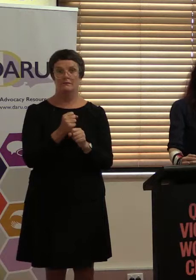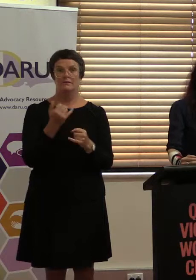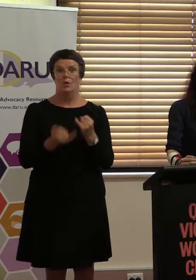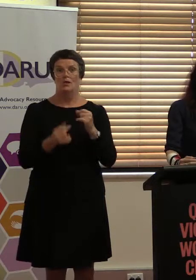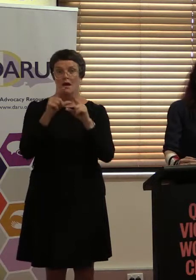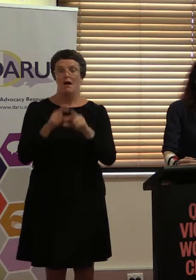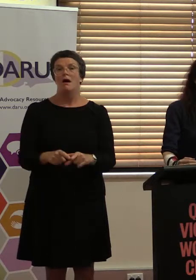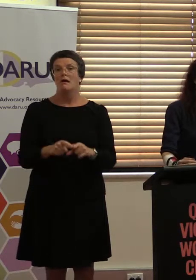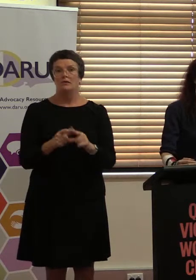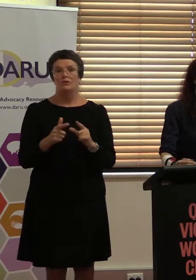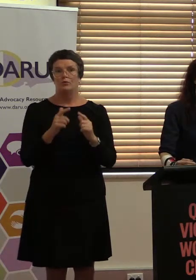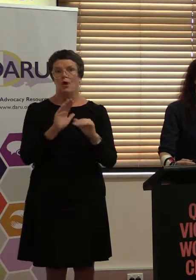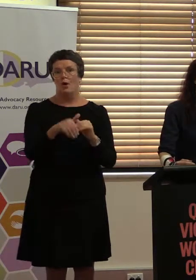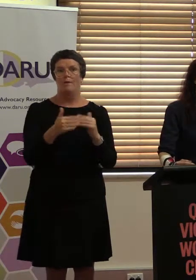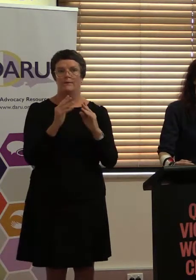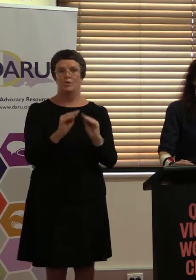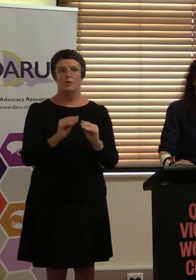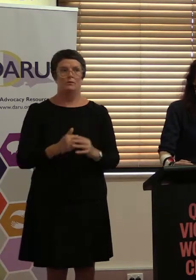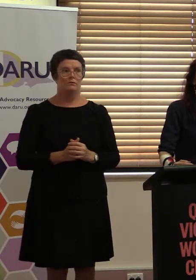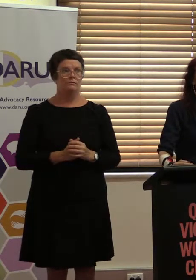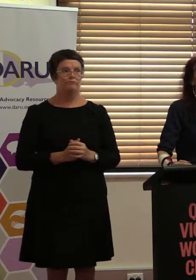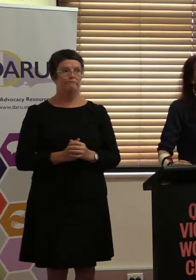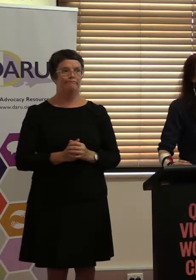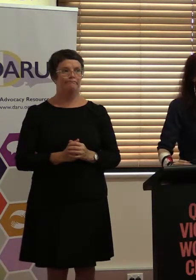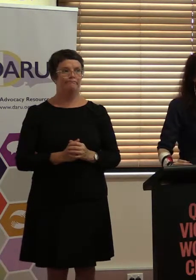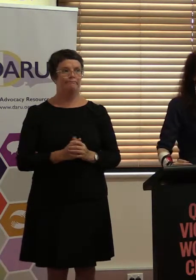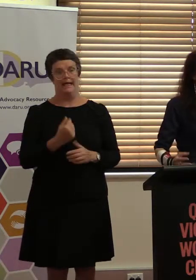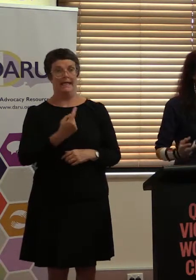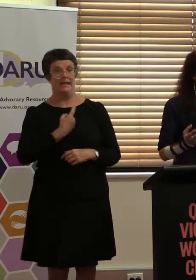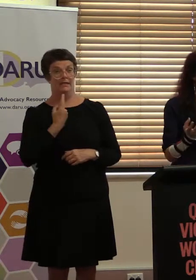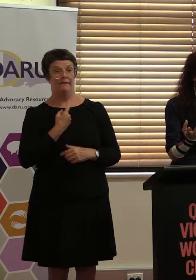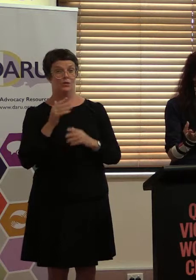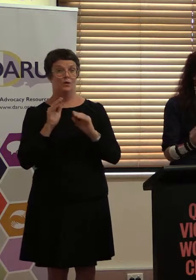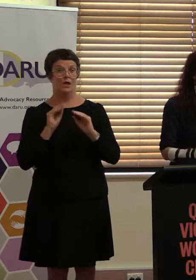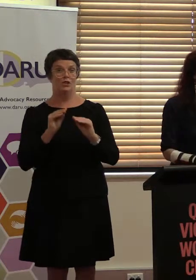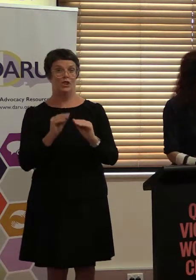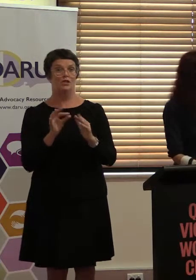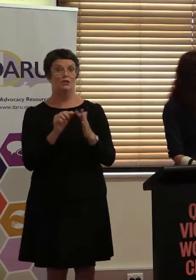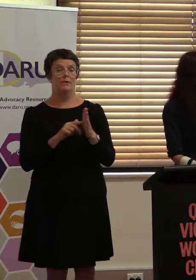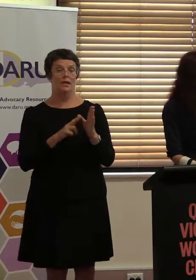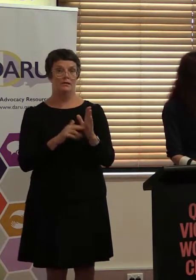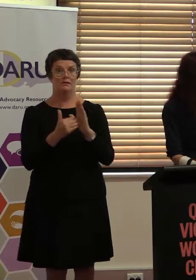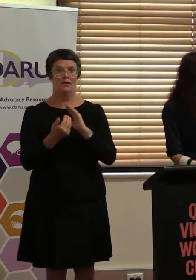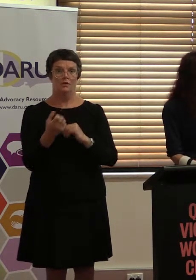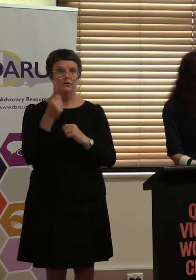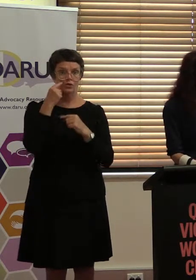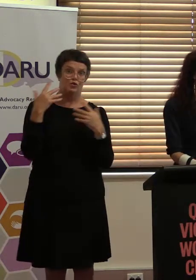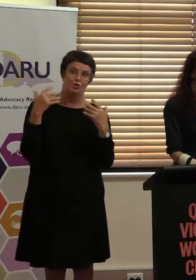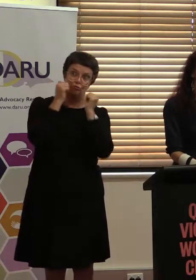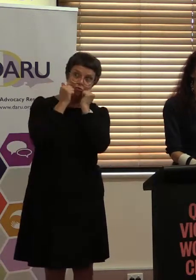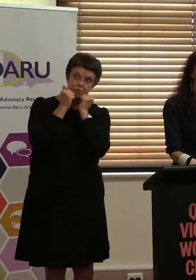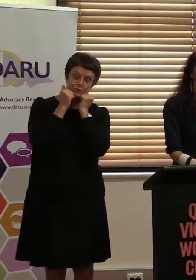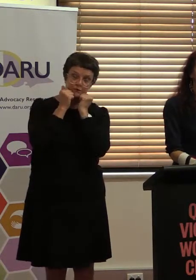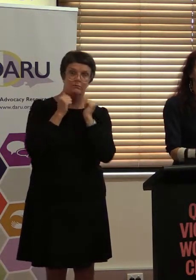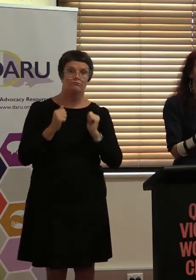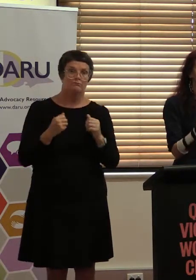very prescriptive mechanisms like individual education plans, which you will now have to show whoever's in charge of